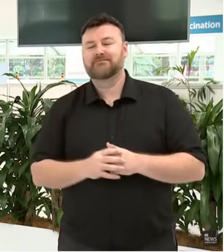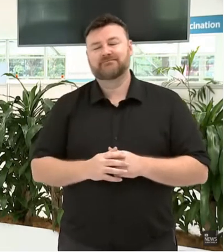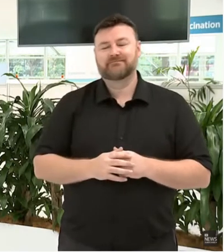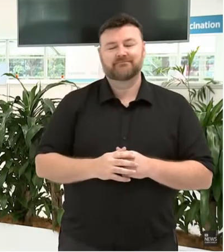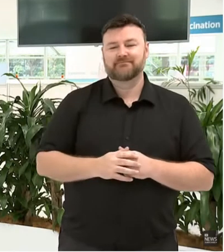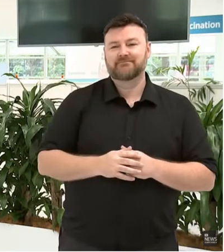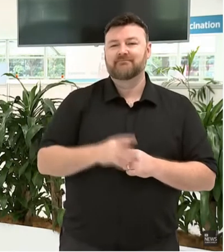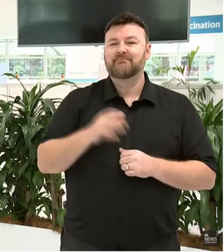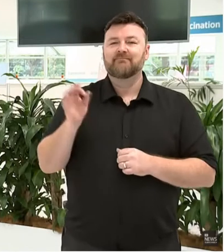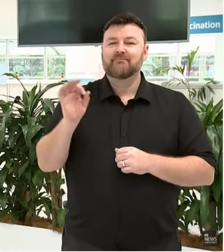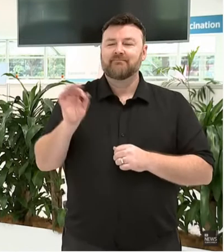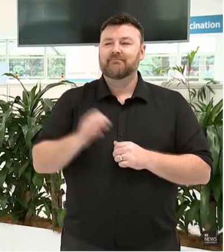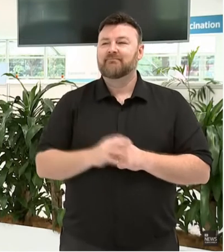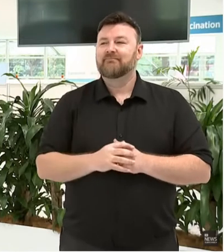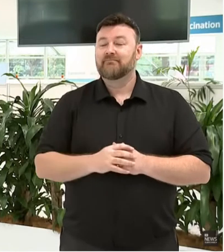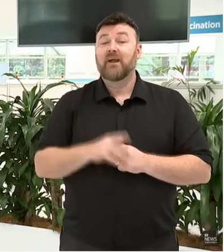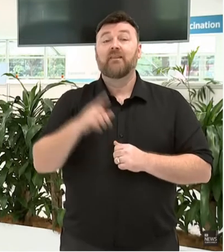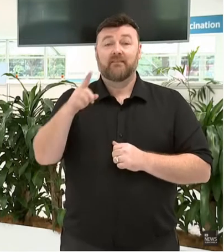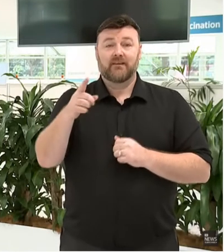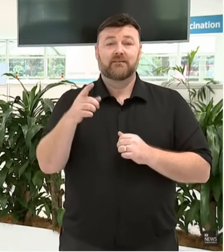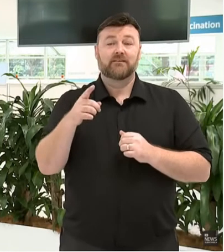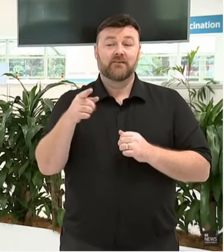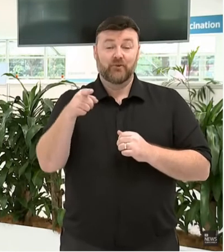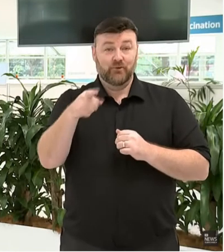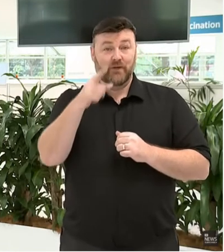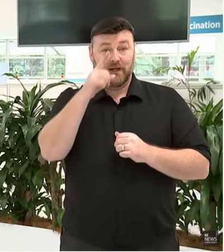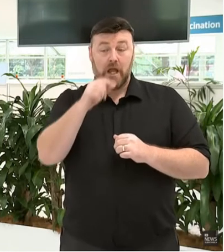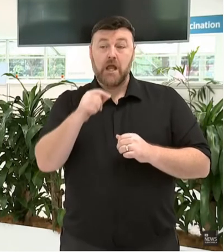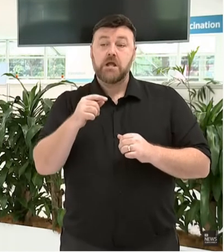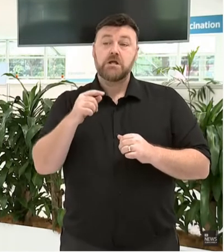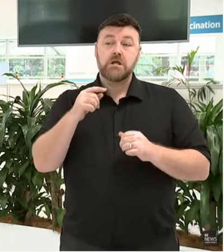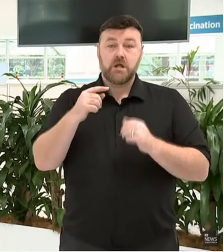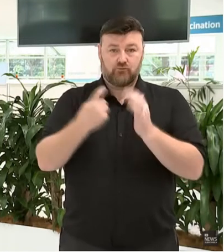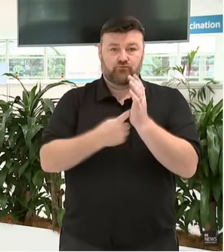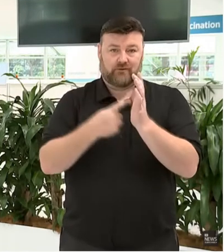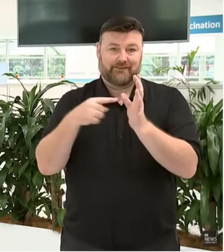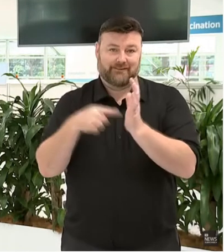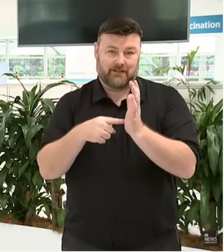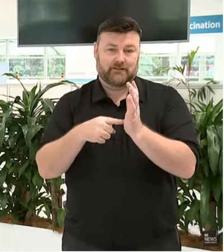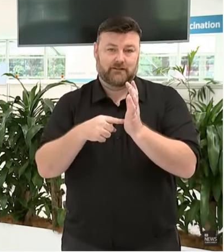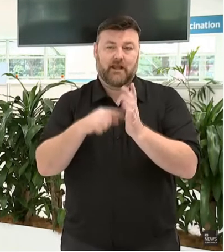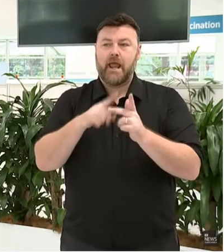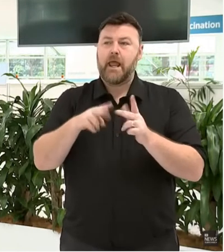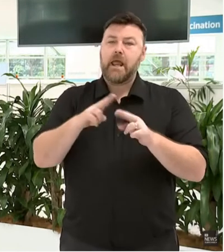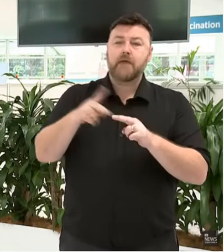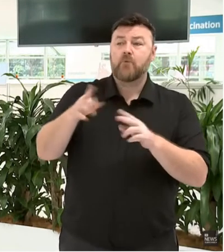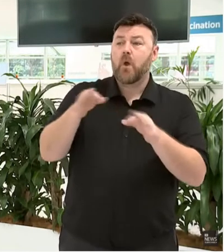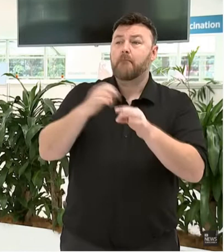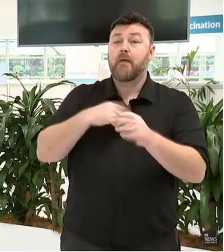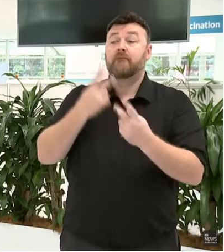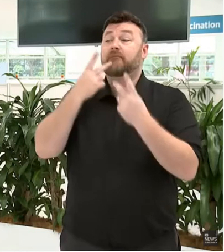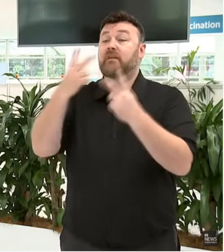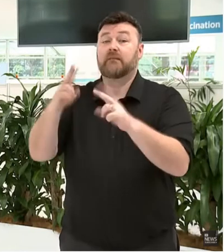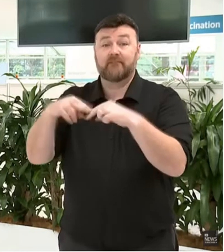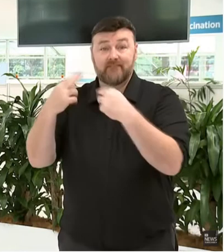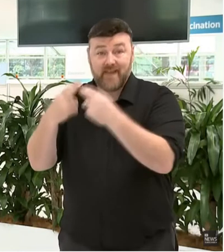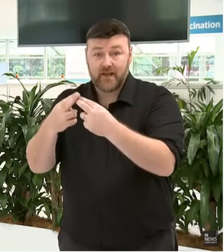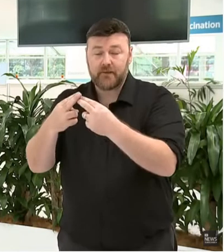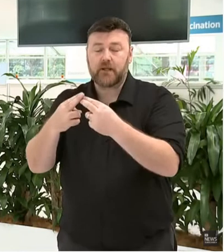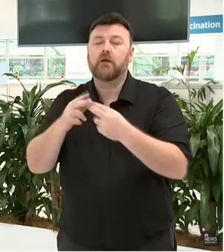Mabel, before you do so, please go and take a rapid antigen test. That alleviates